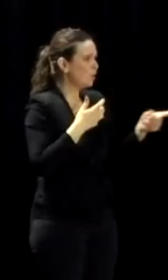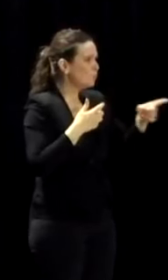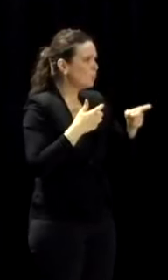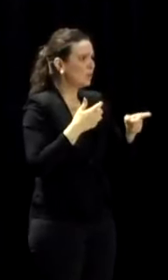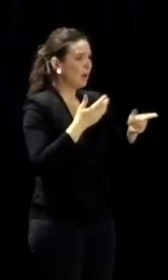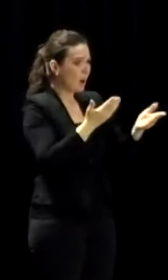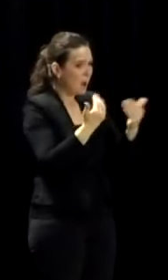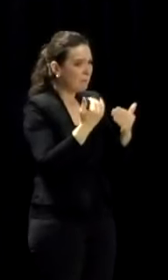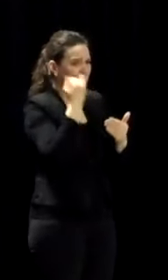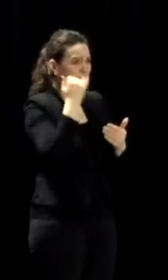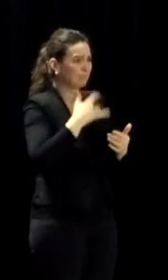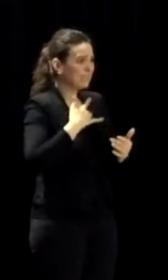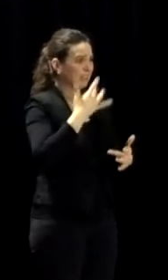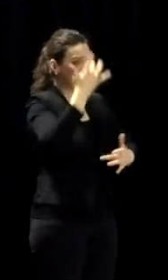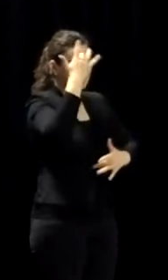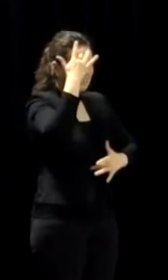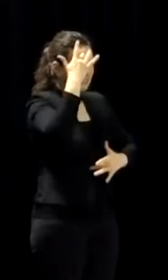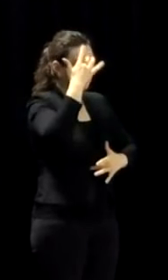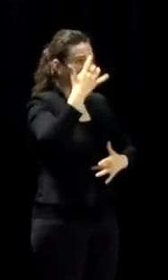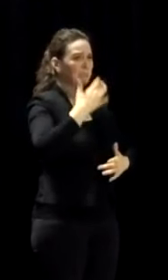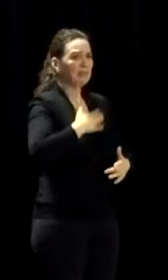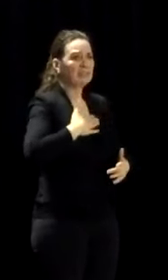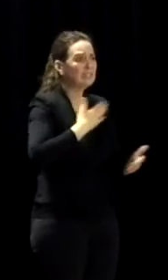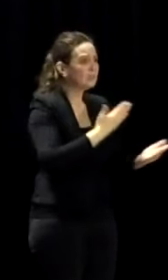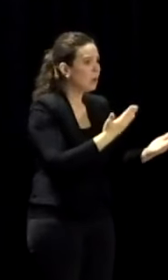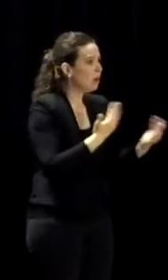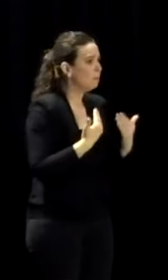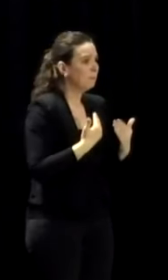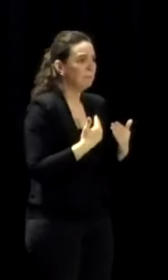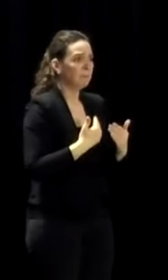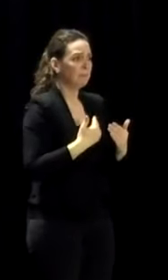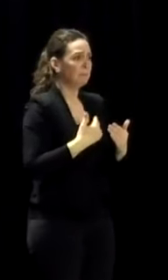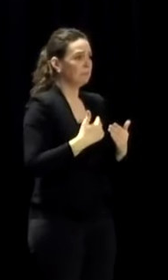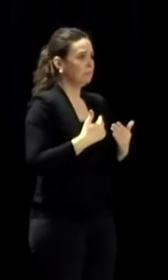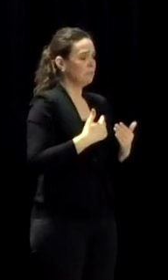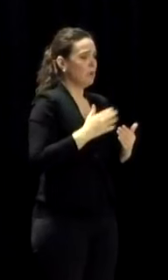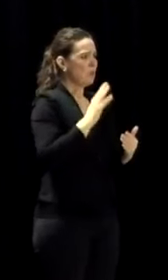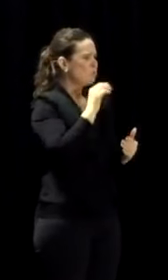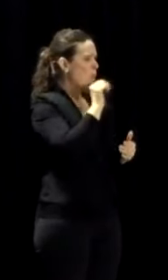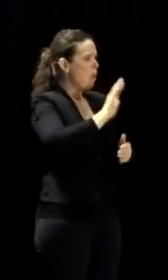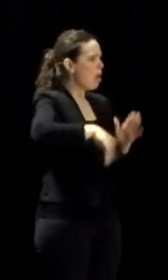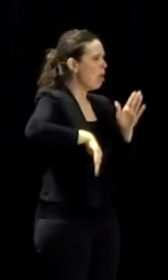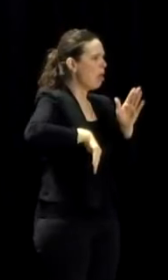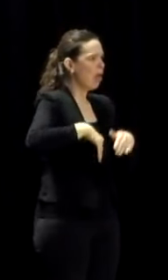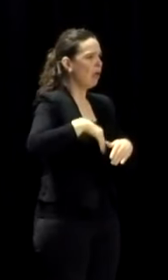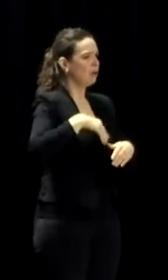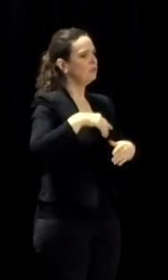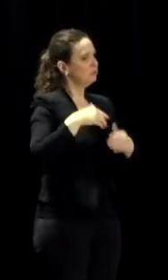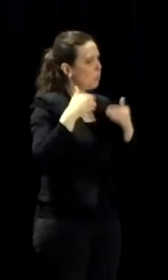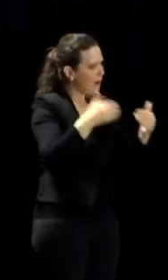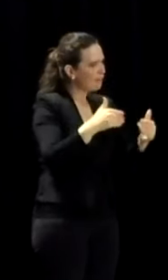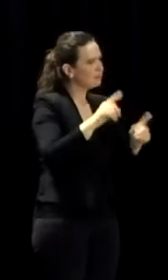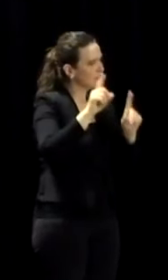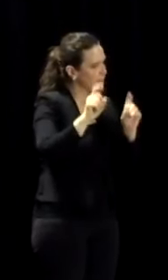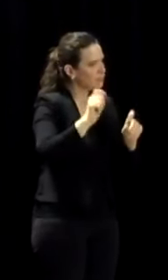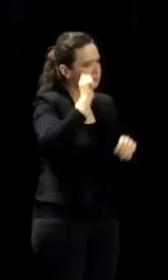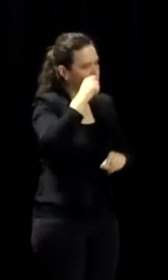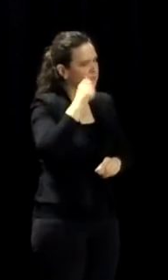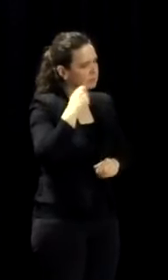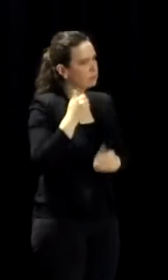sick, and they just haven't gotten a test because they just feel like it's not necessary. We work very hard collectively as a